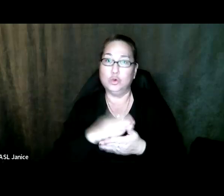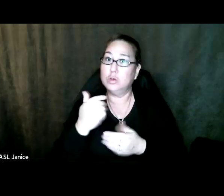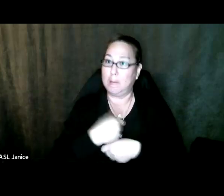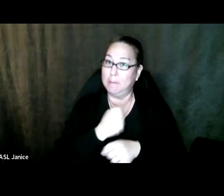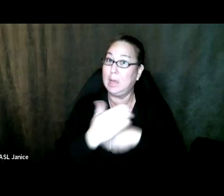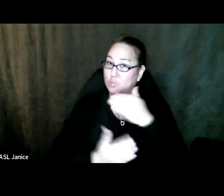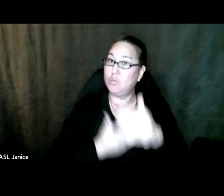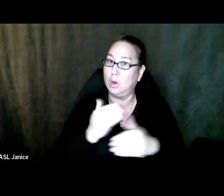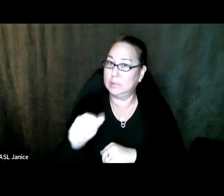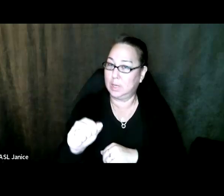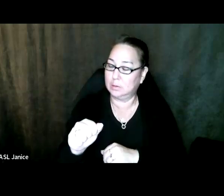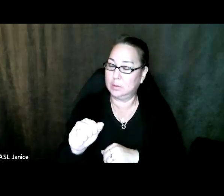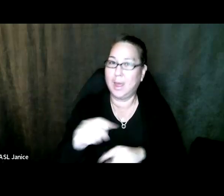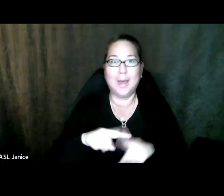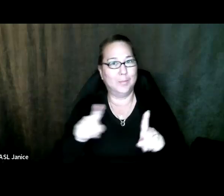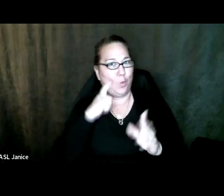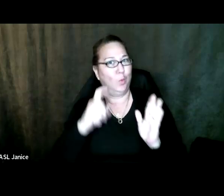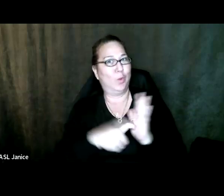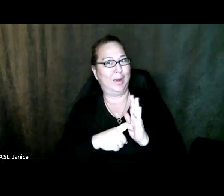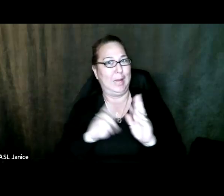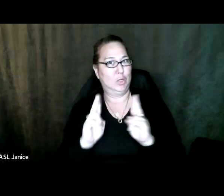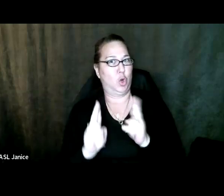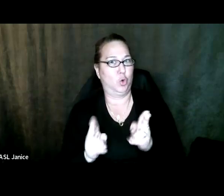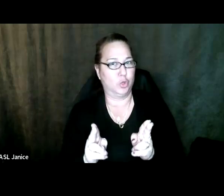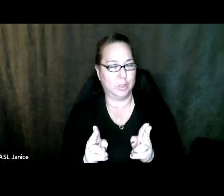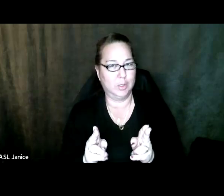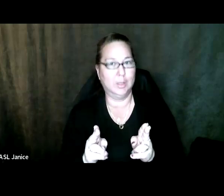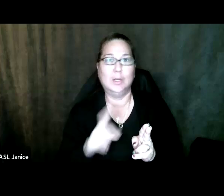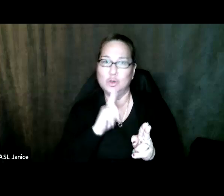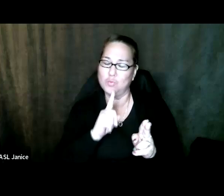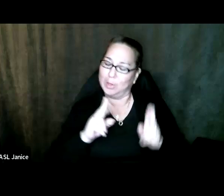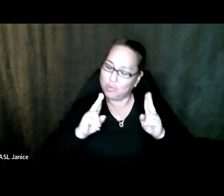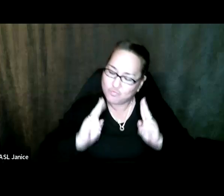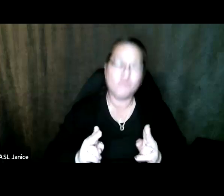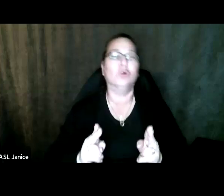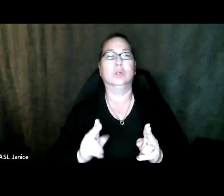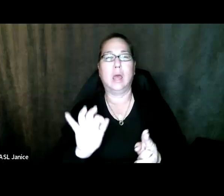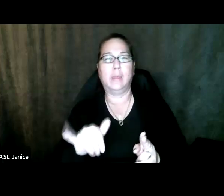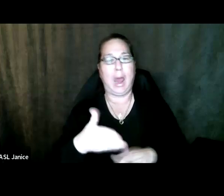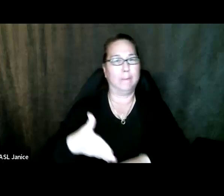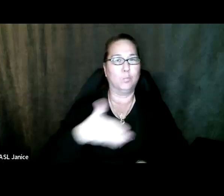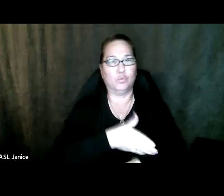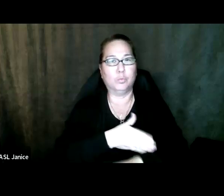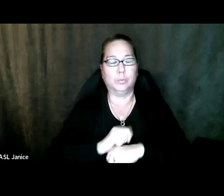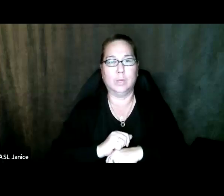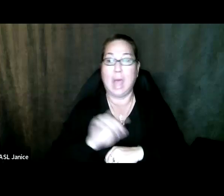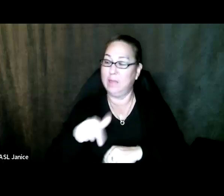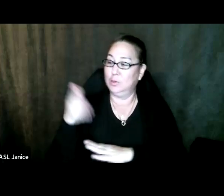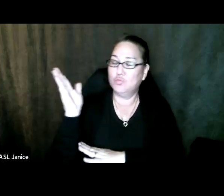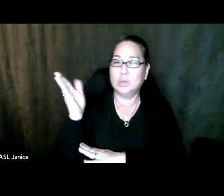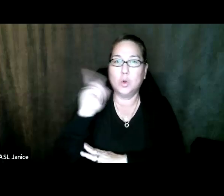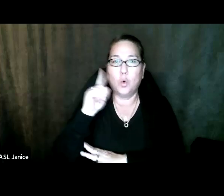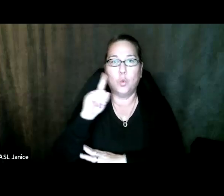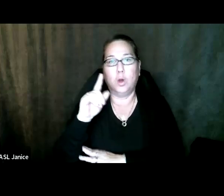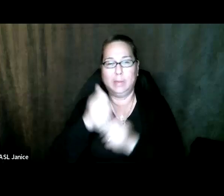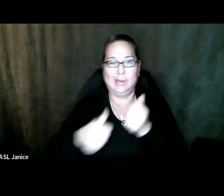we recognize the urgency to accelerate that improvement. The presentation will be given by Executive